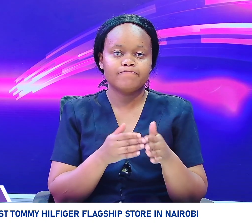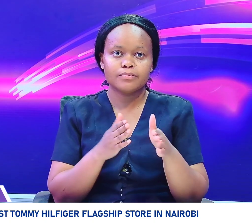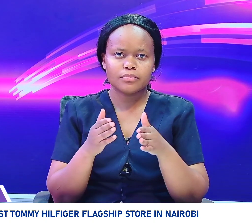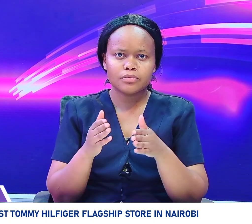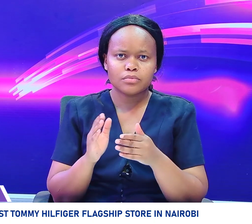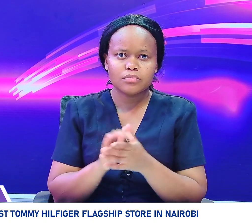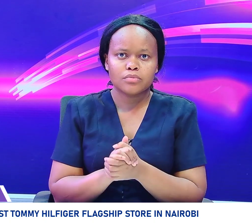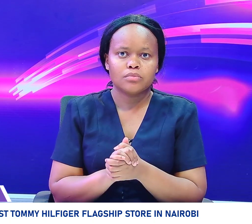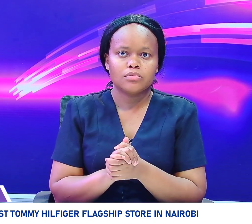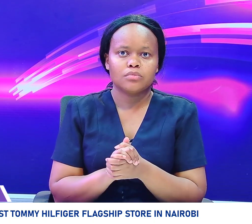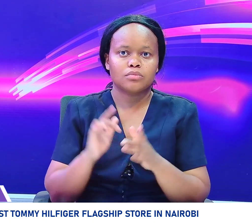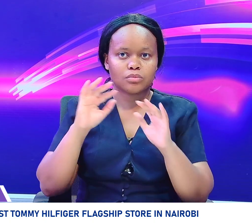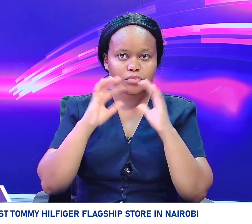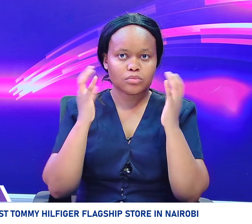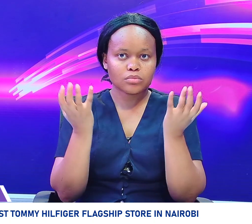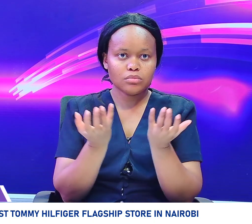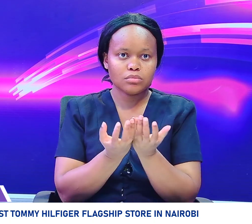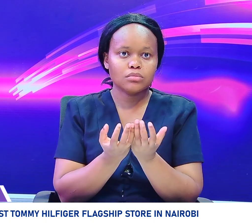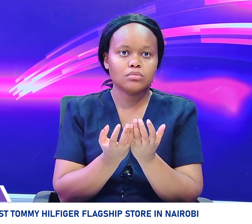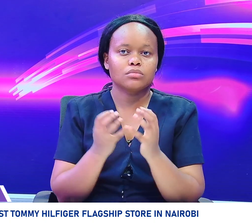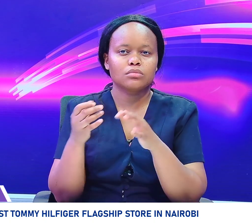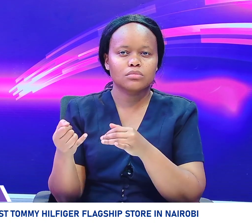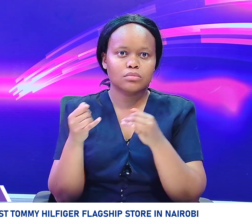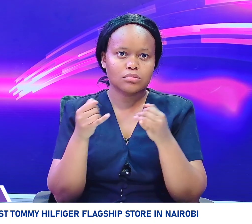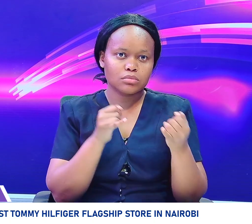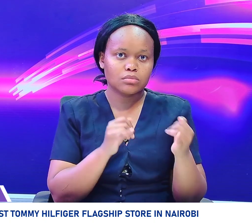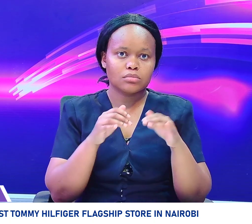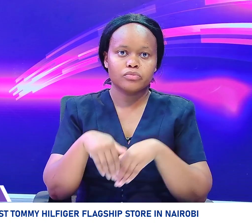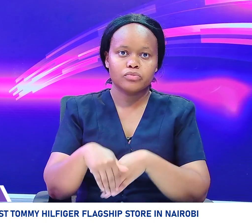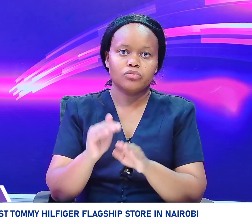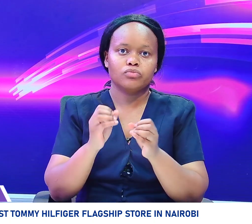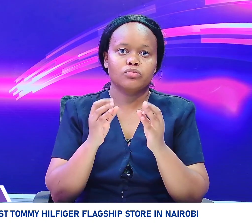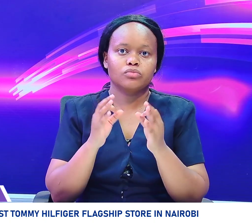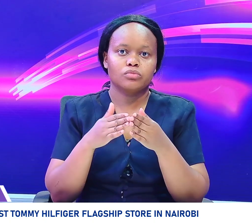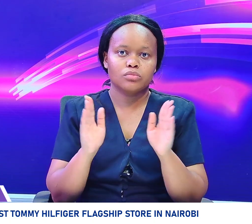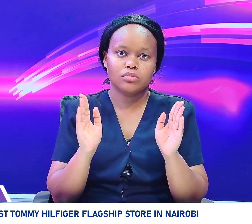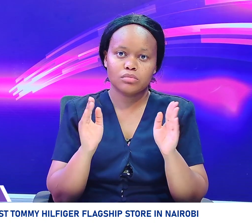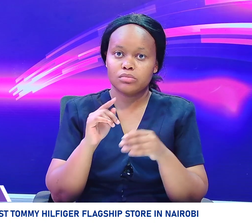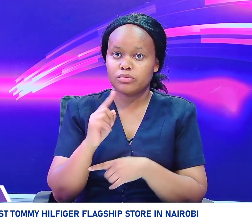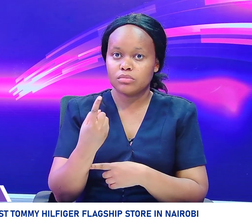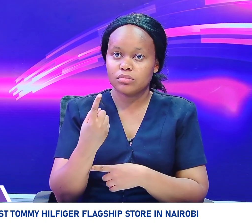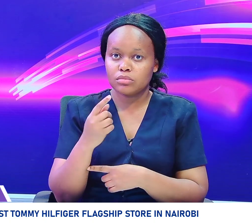expanded access to global fashion opportunities of the official opening of the first